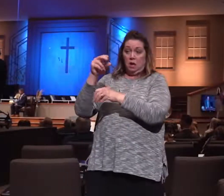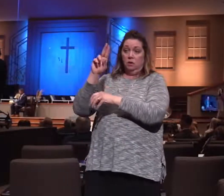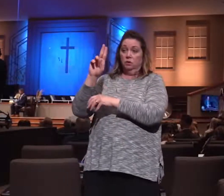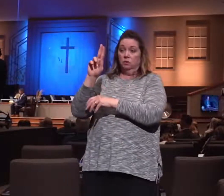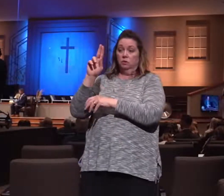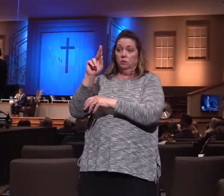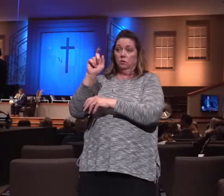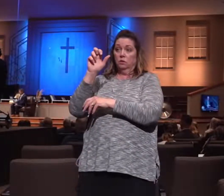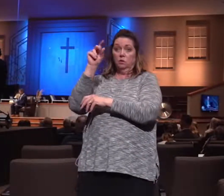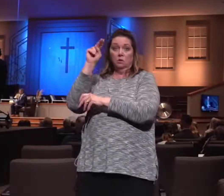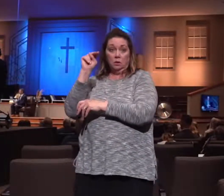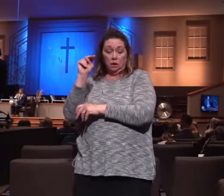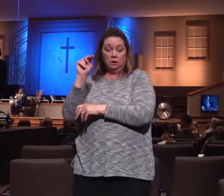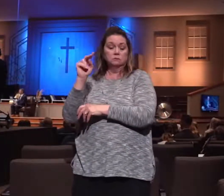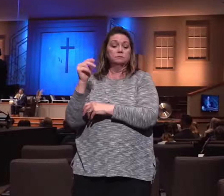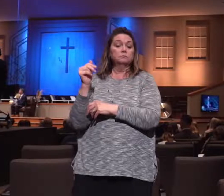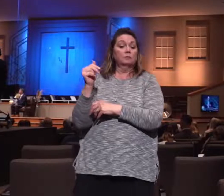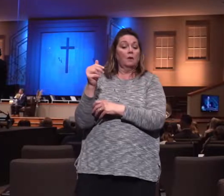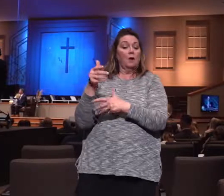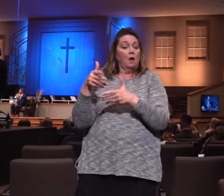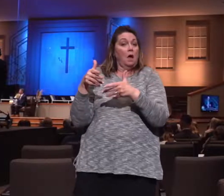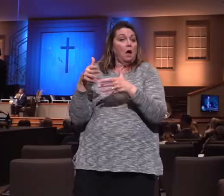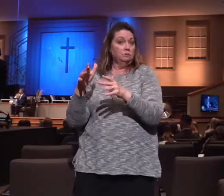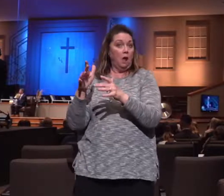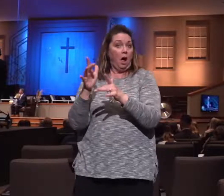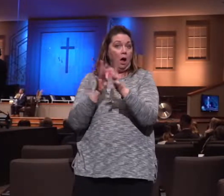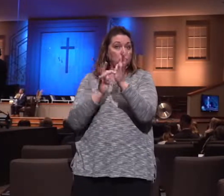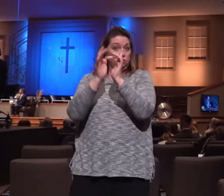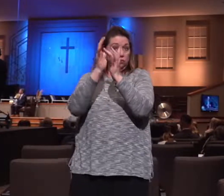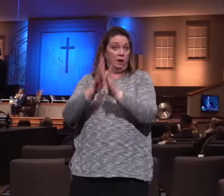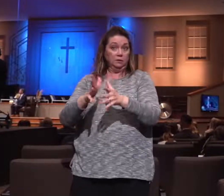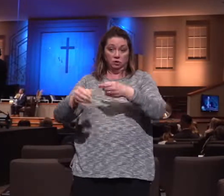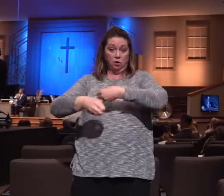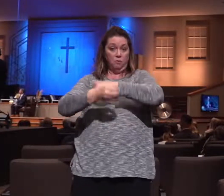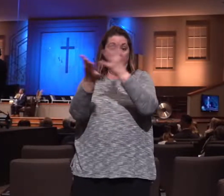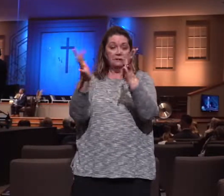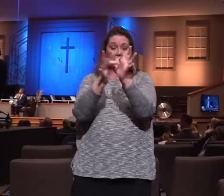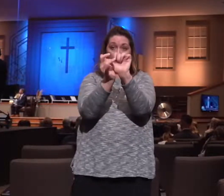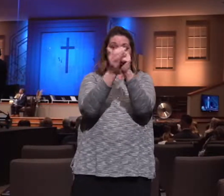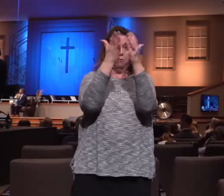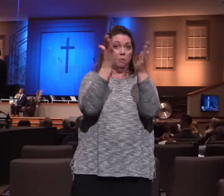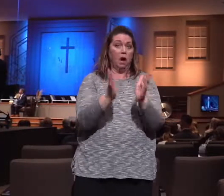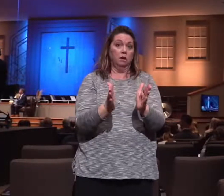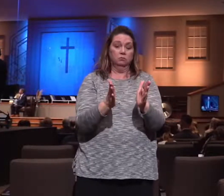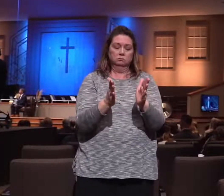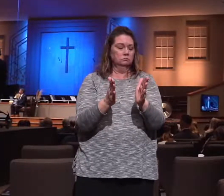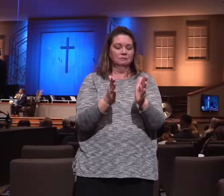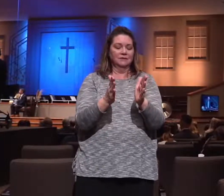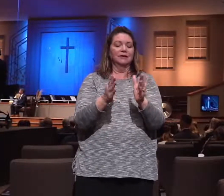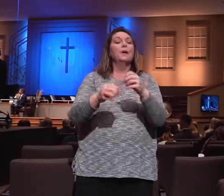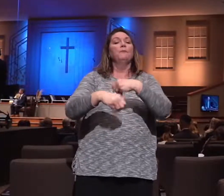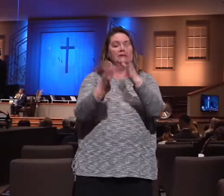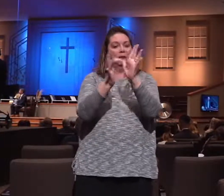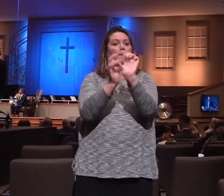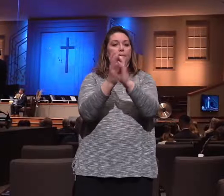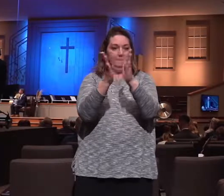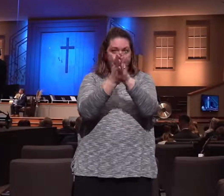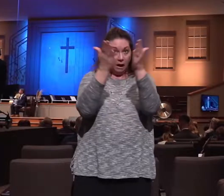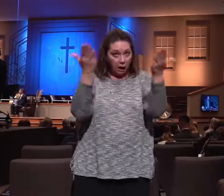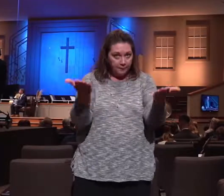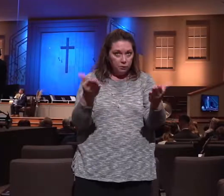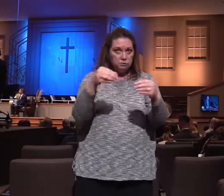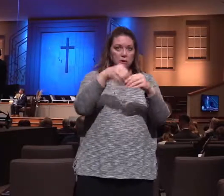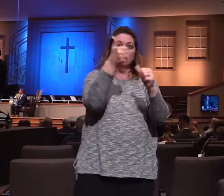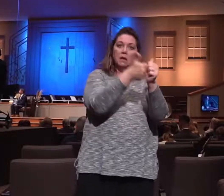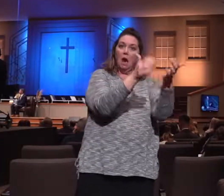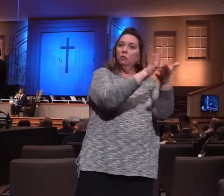Christian organizations to give a Bible to every student in every school in that country. And some have